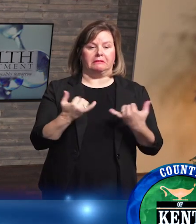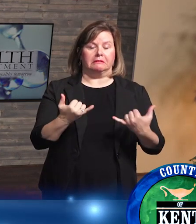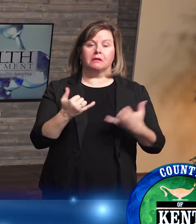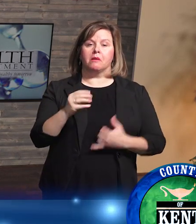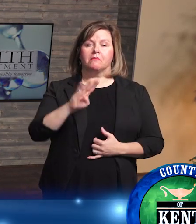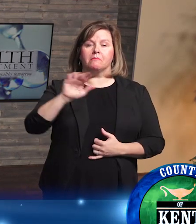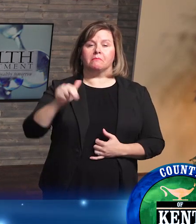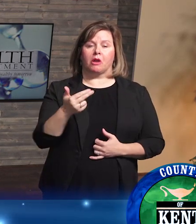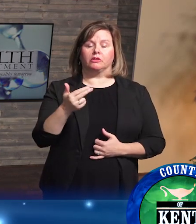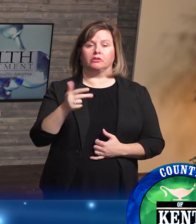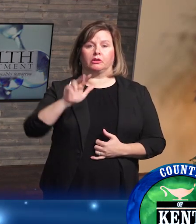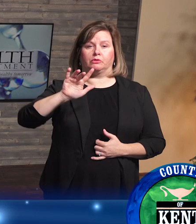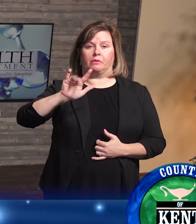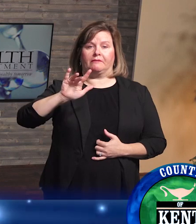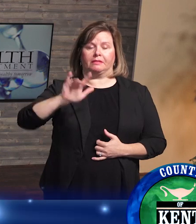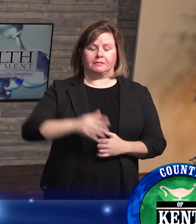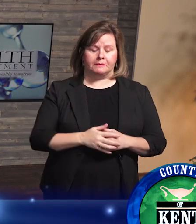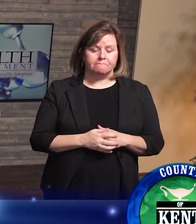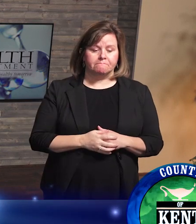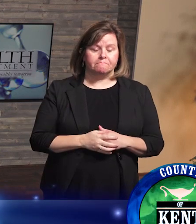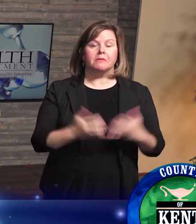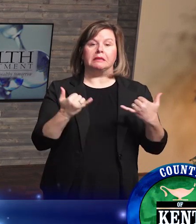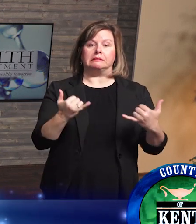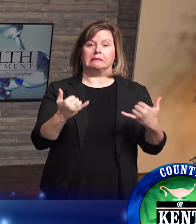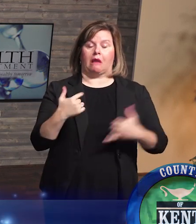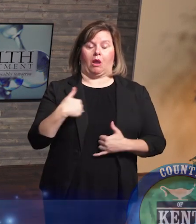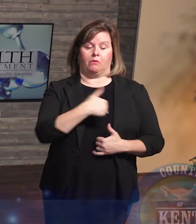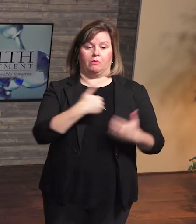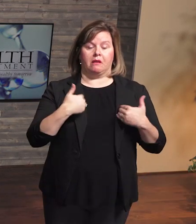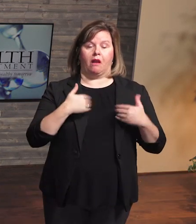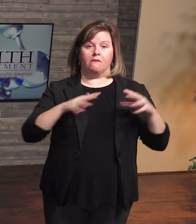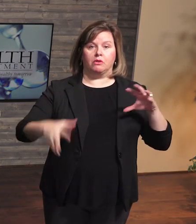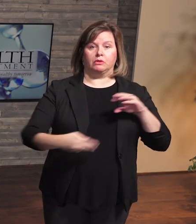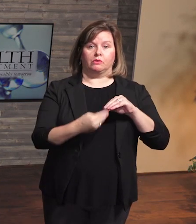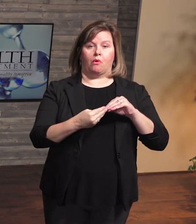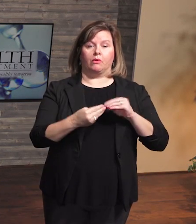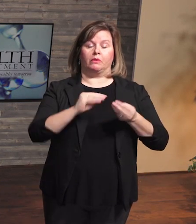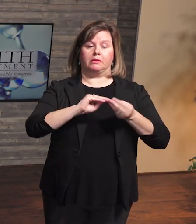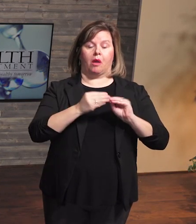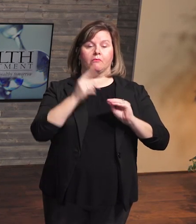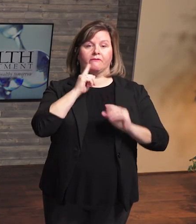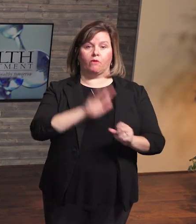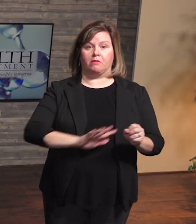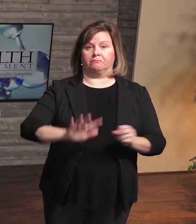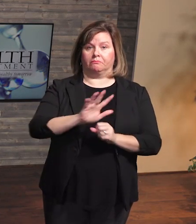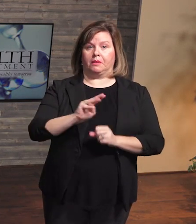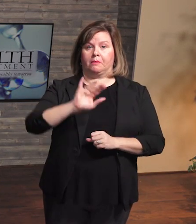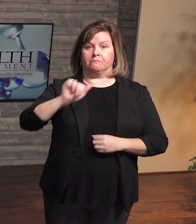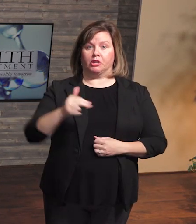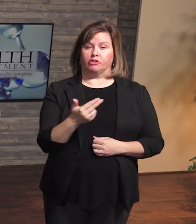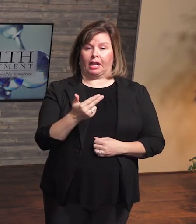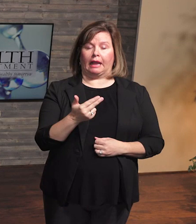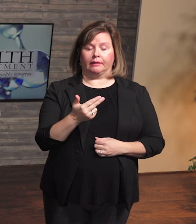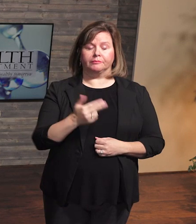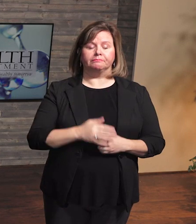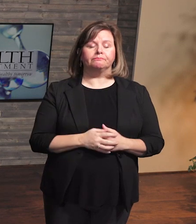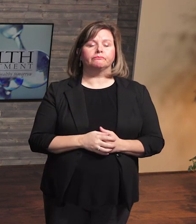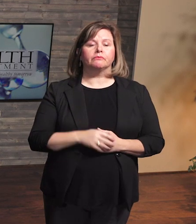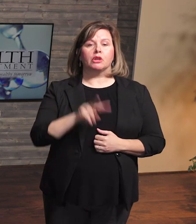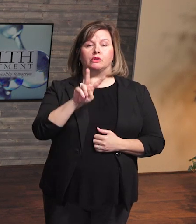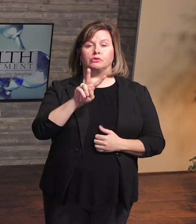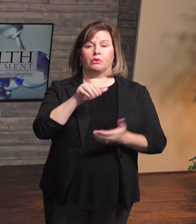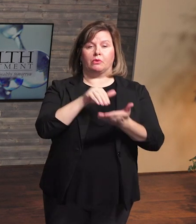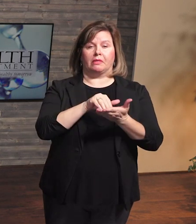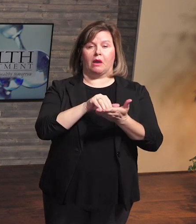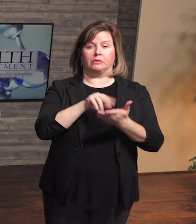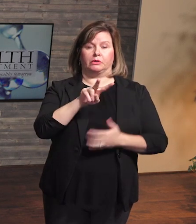from the state of Michigan regarding the total number of positive COVID-19 cases, which at this moment are